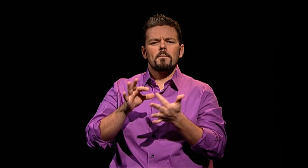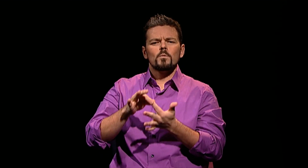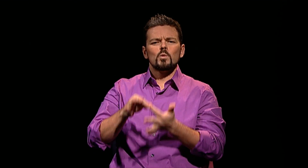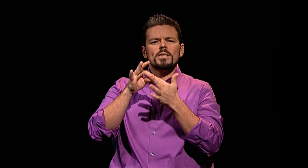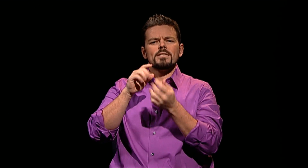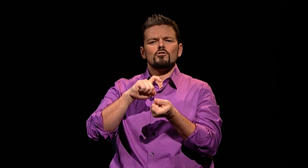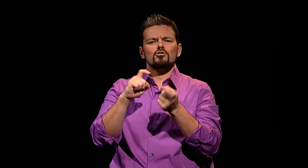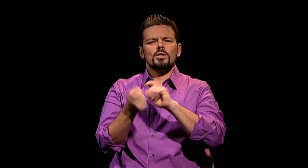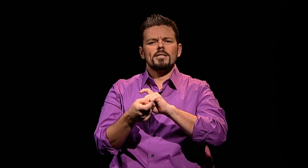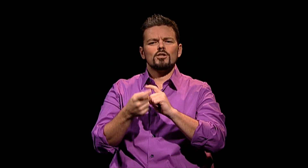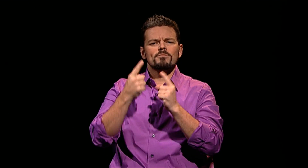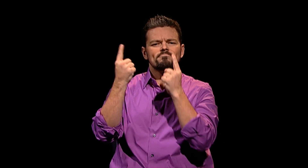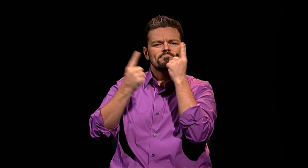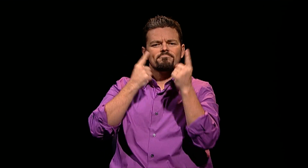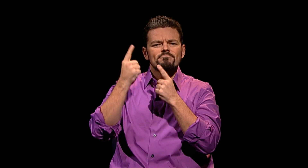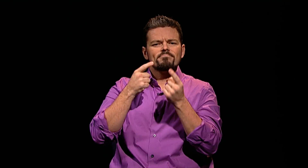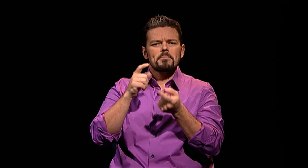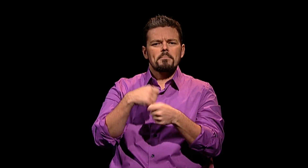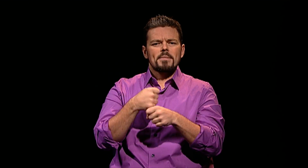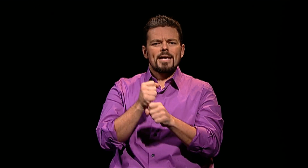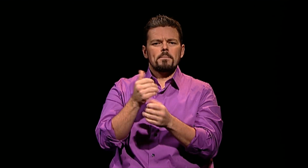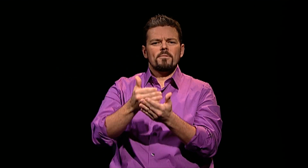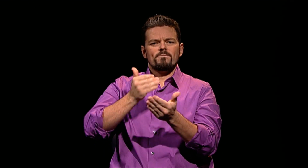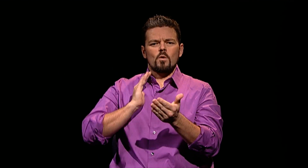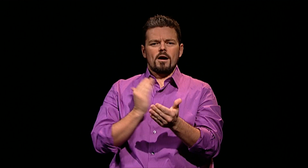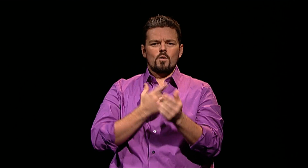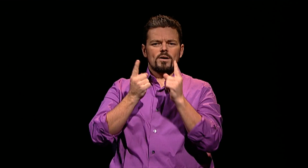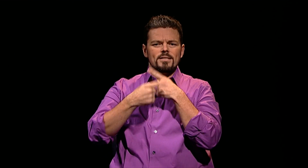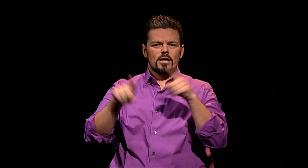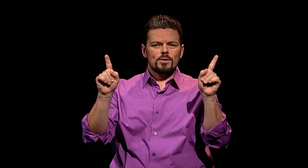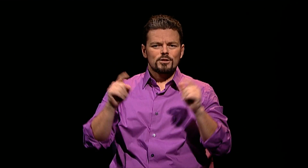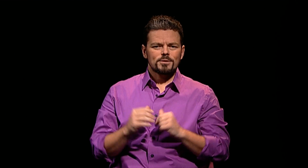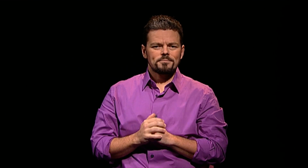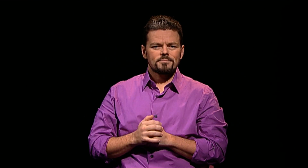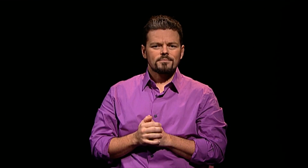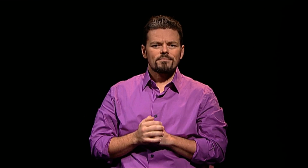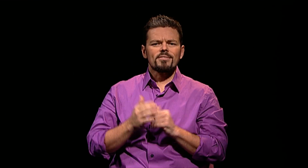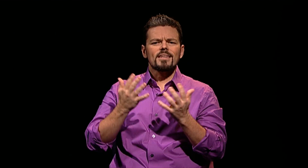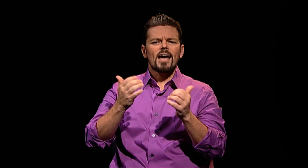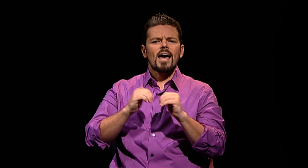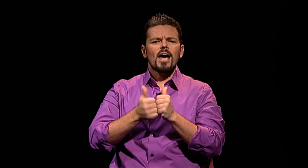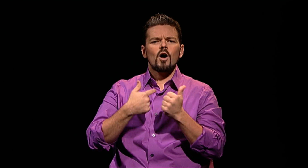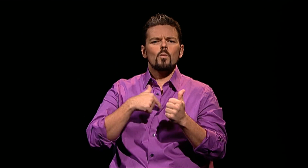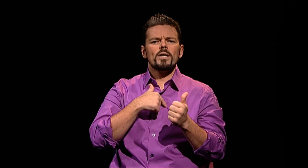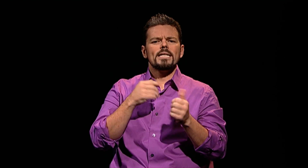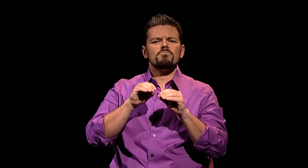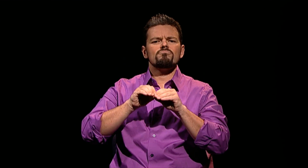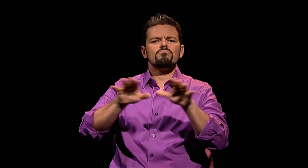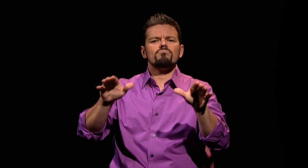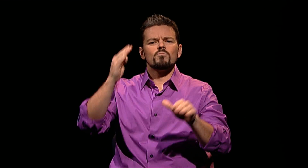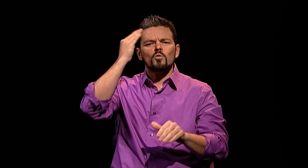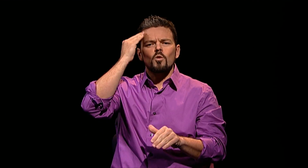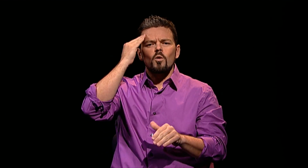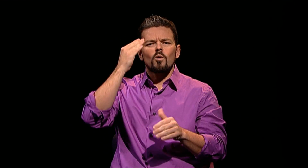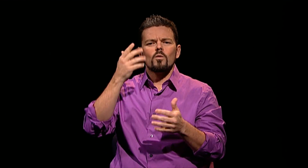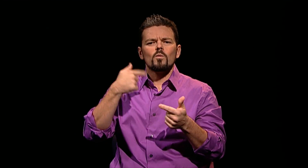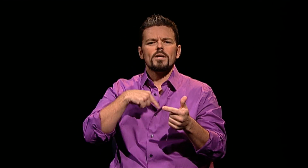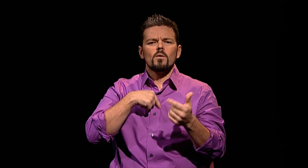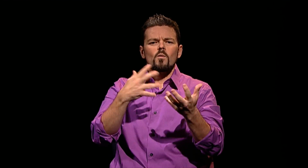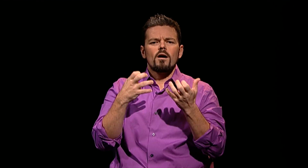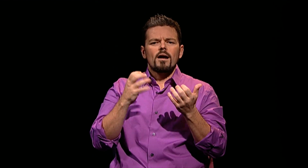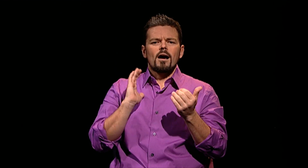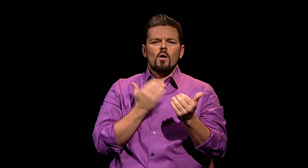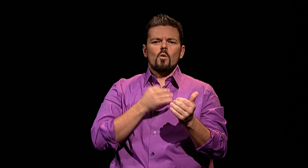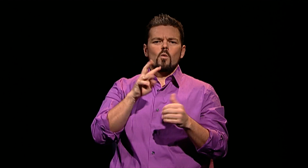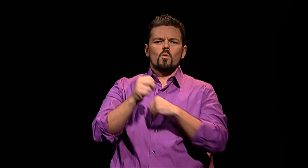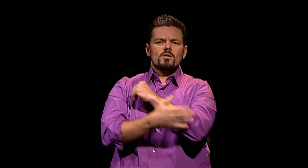independence? What were some of the considerations that were deliberated prior to our declaration? How did we make it known